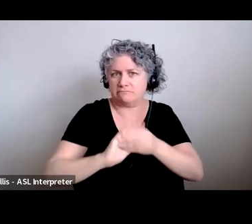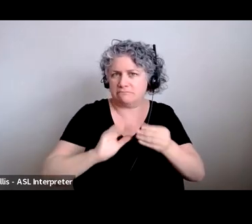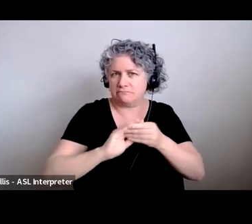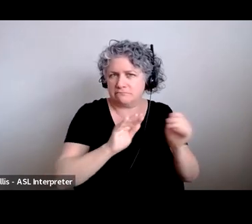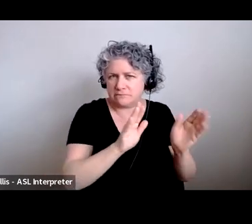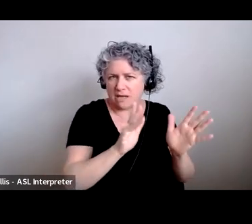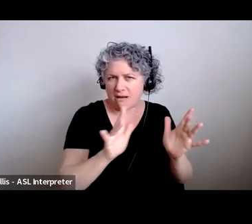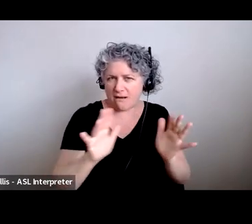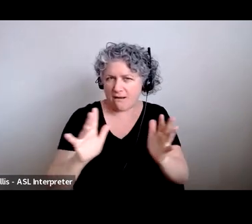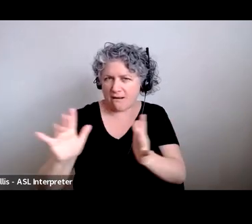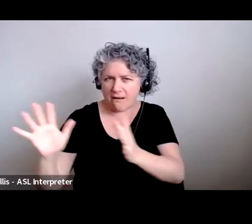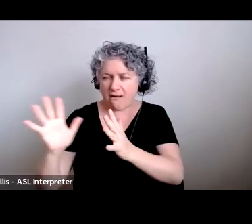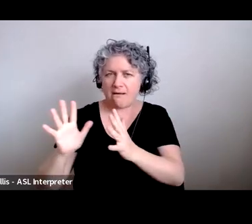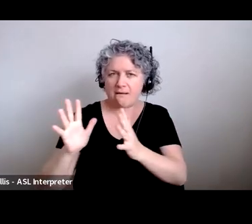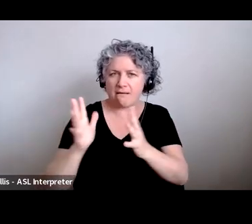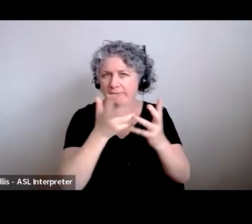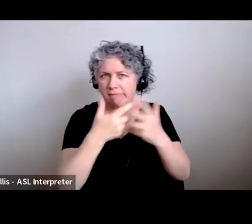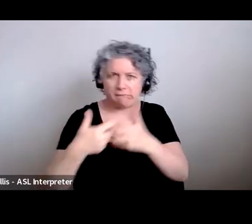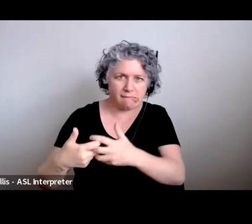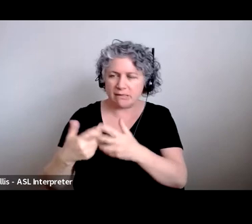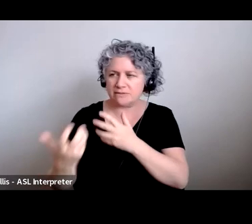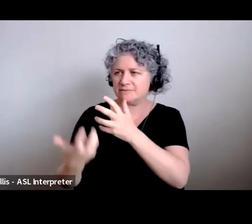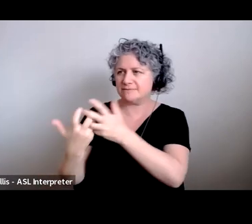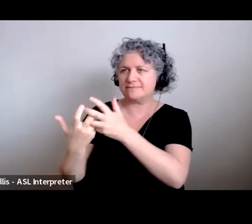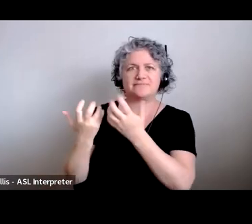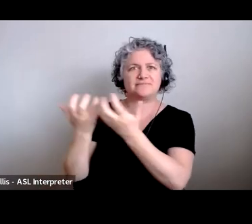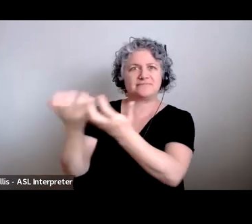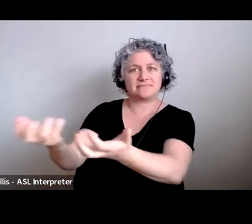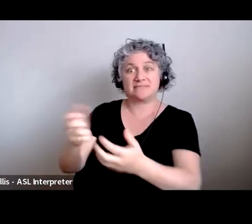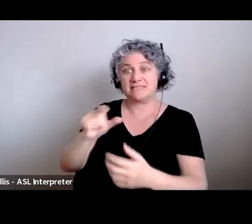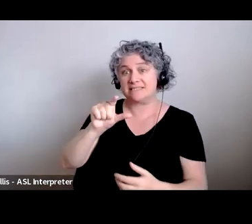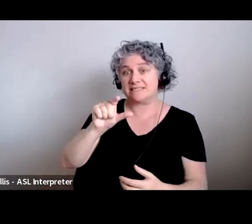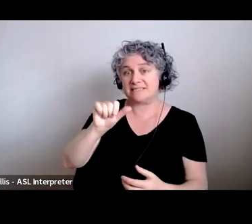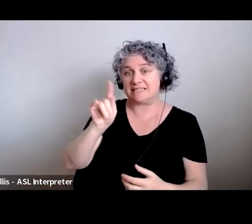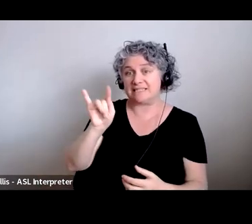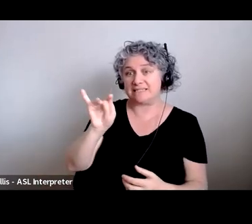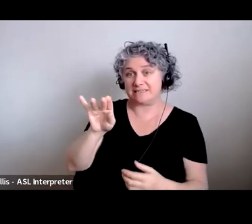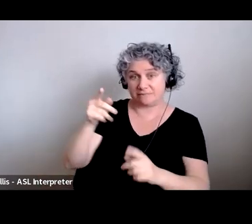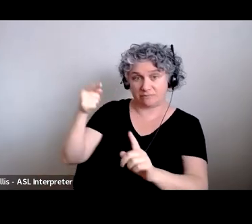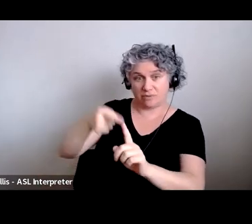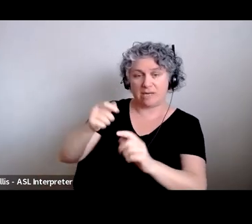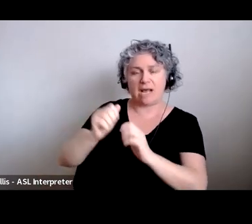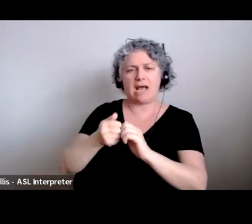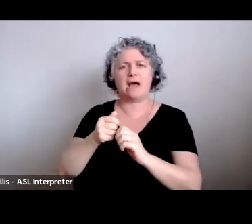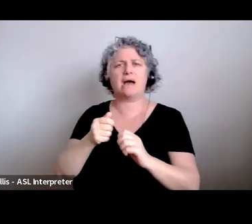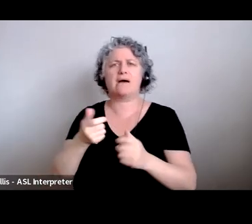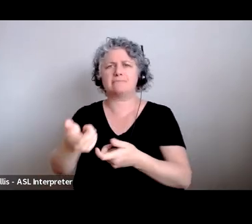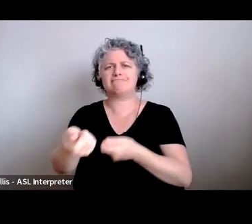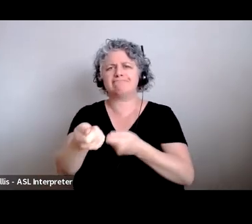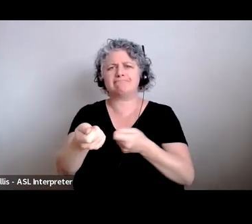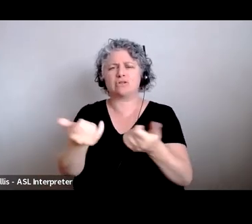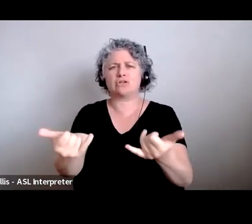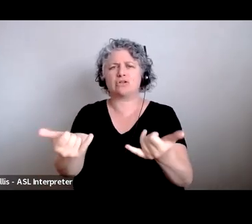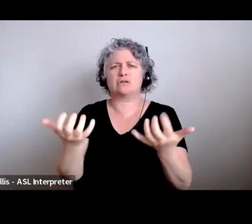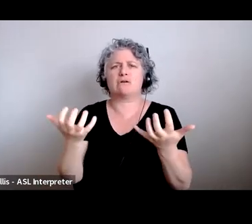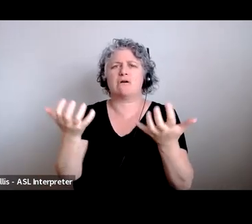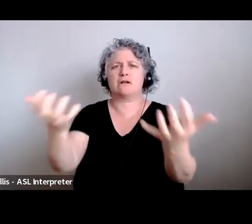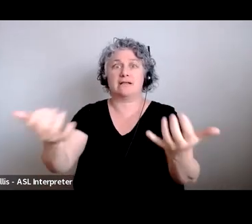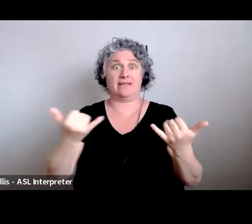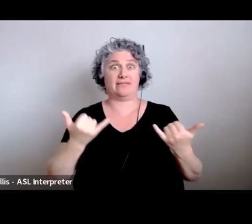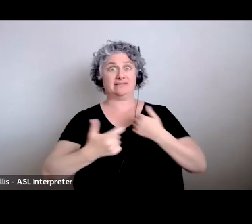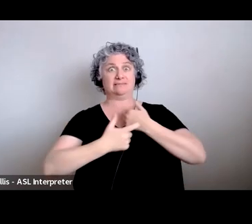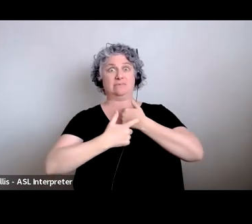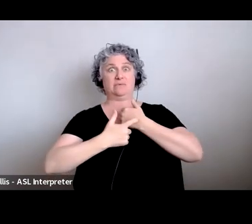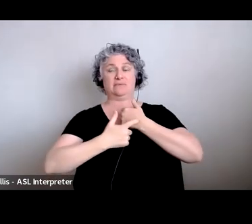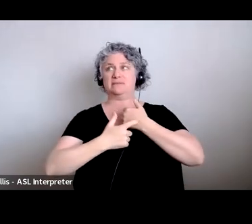know, questions that, you know, to Gideon's point, and how do we engage with this audience in this current moment that we're in, is I think harder questions that we're all